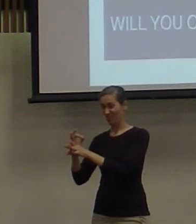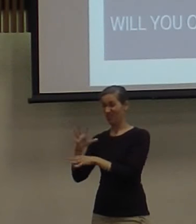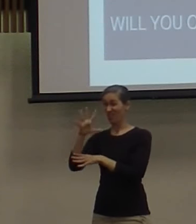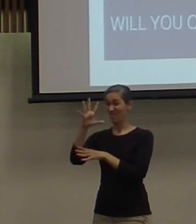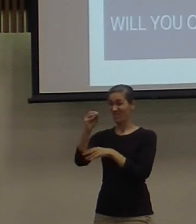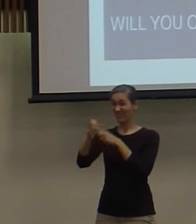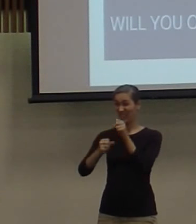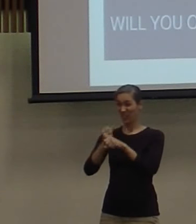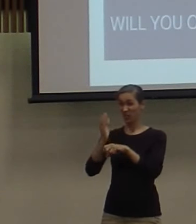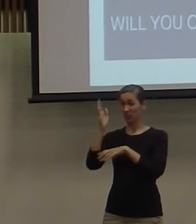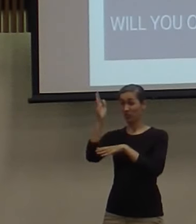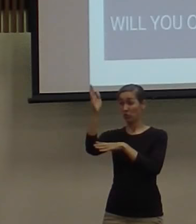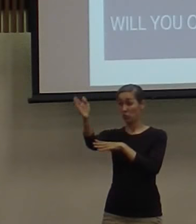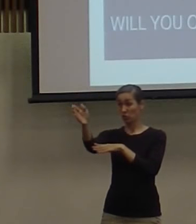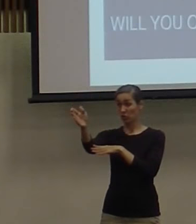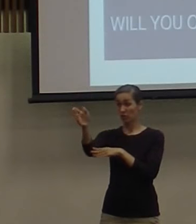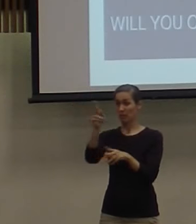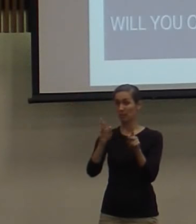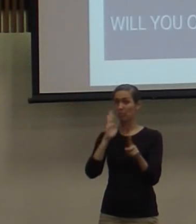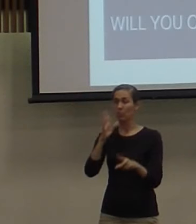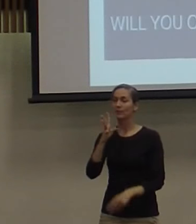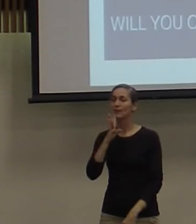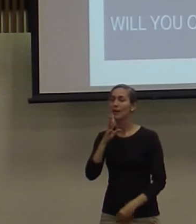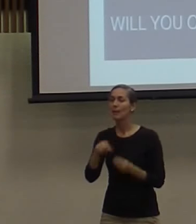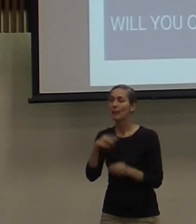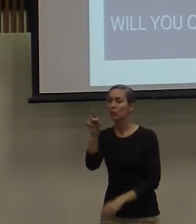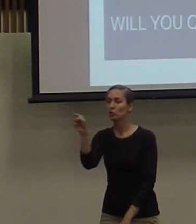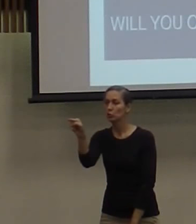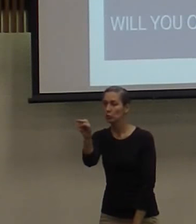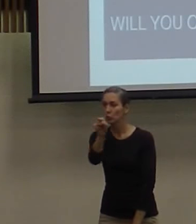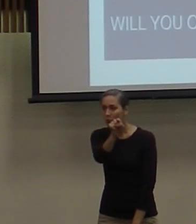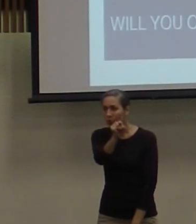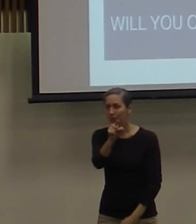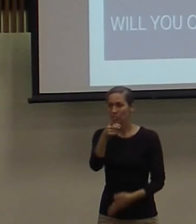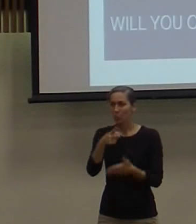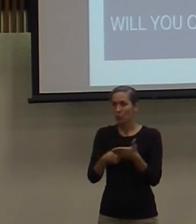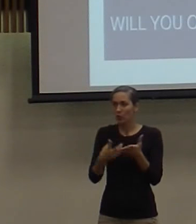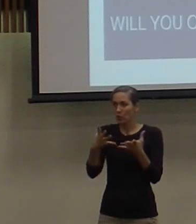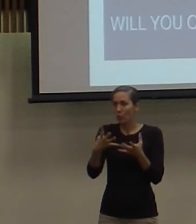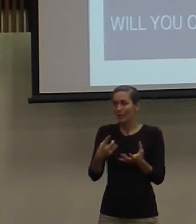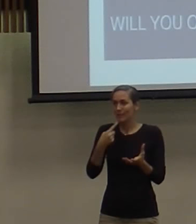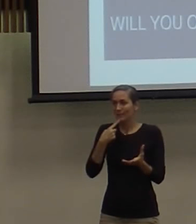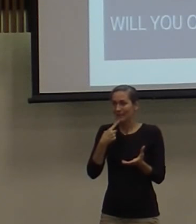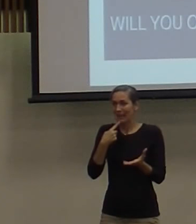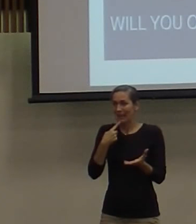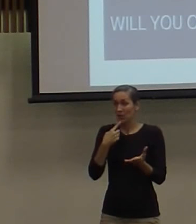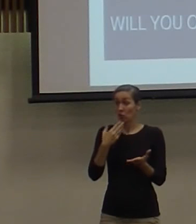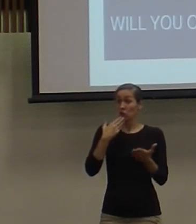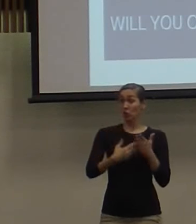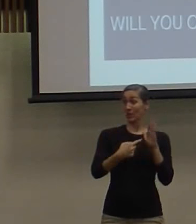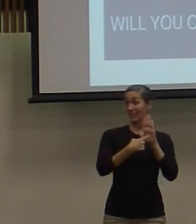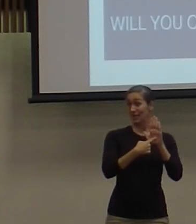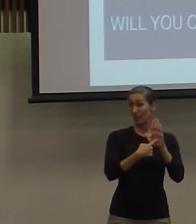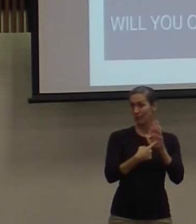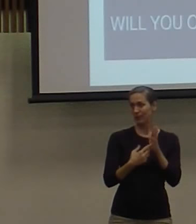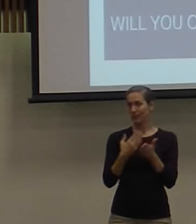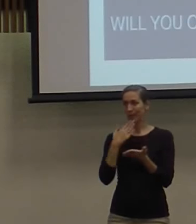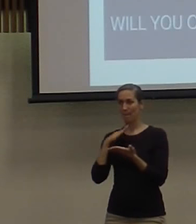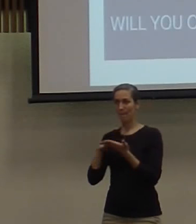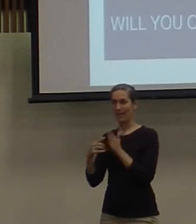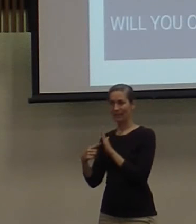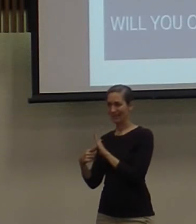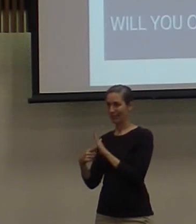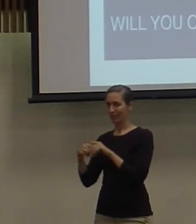you. Now, what picture that you would like for them to talk about you? As a good or bad example? You cannot be in